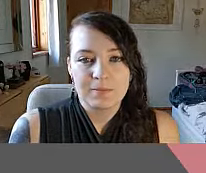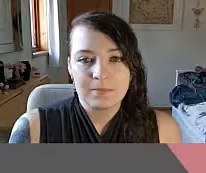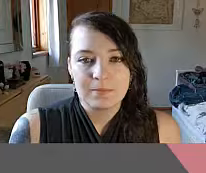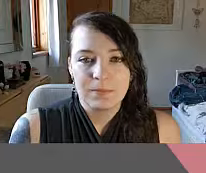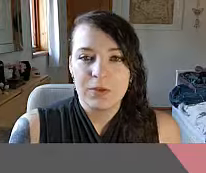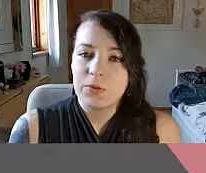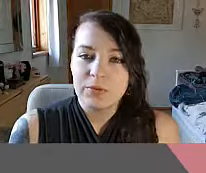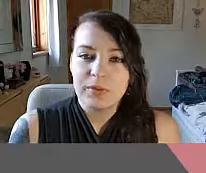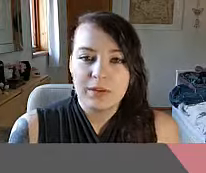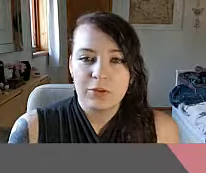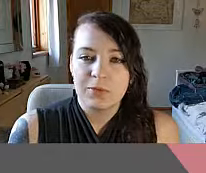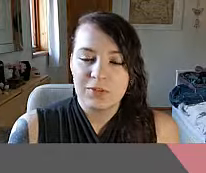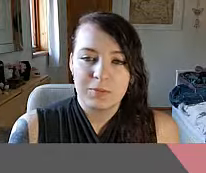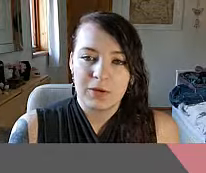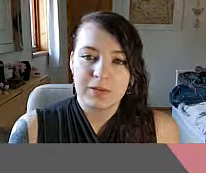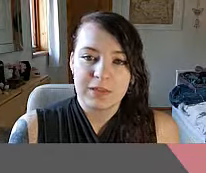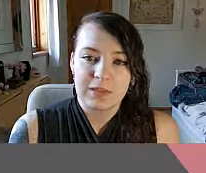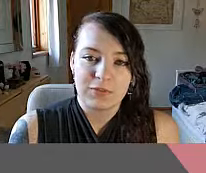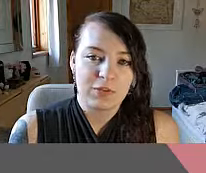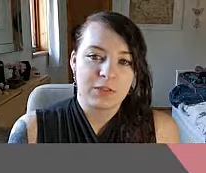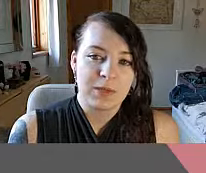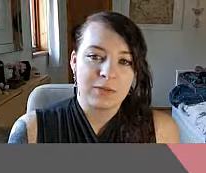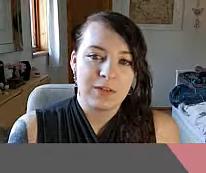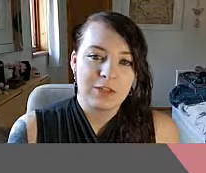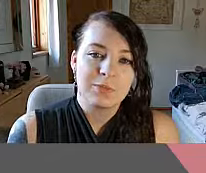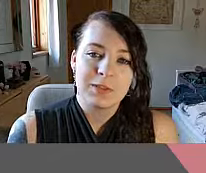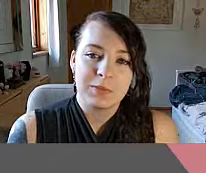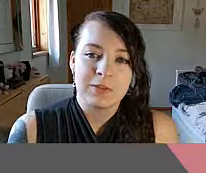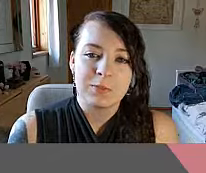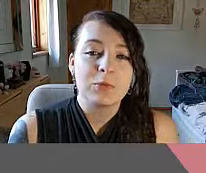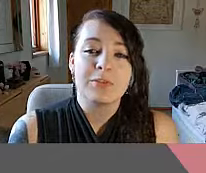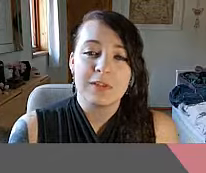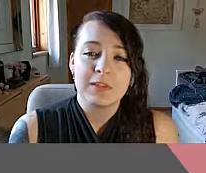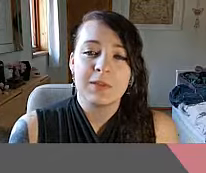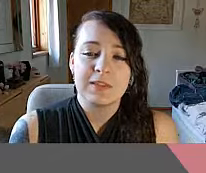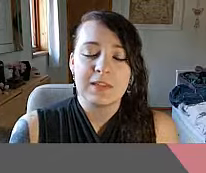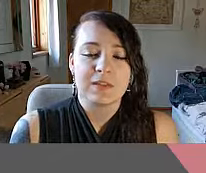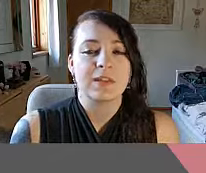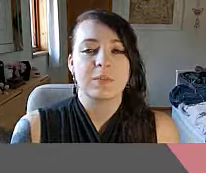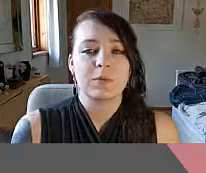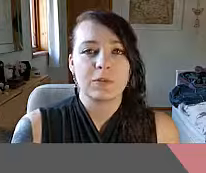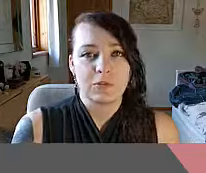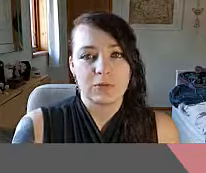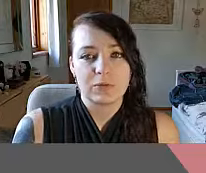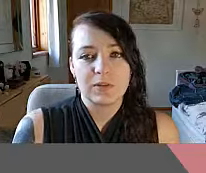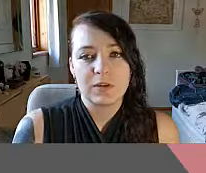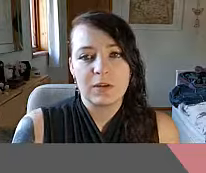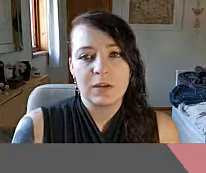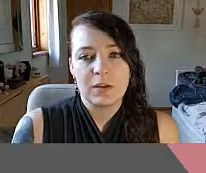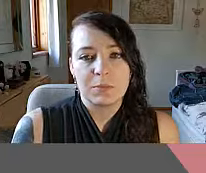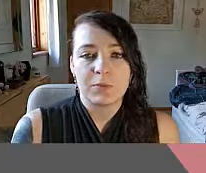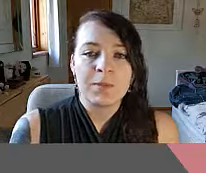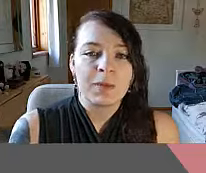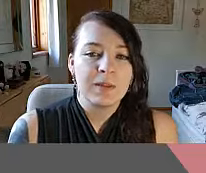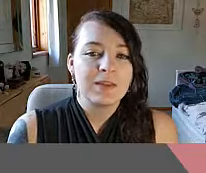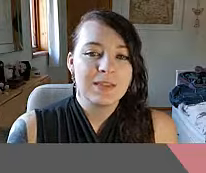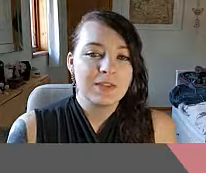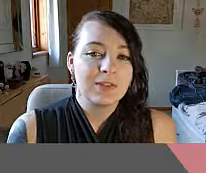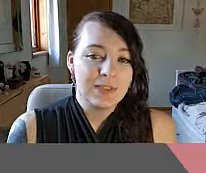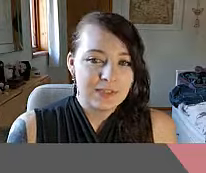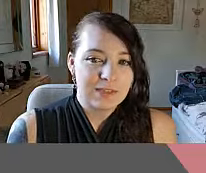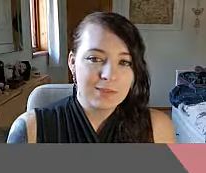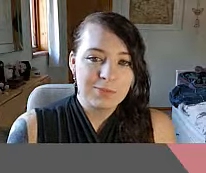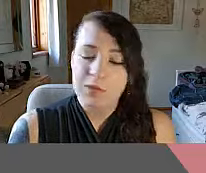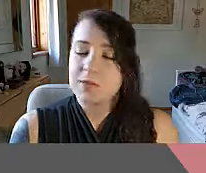remapping. All the other moving parts that I've talked about help to build more fundamentally accessible controls, but remapping is